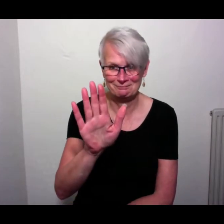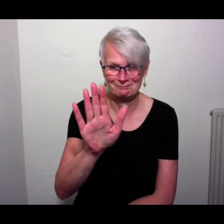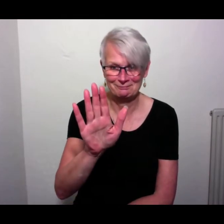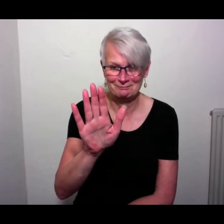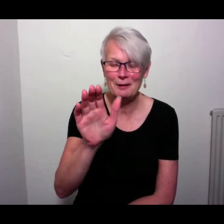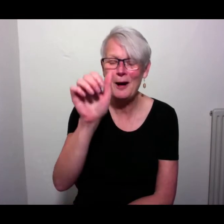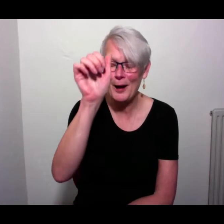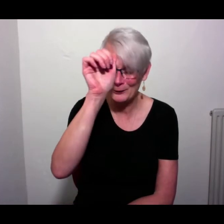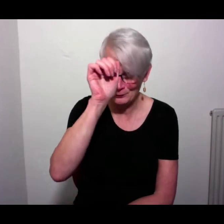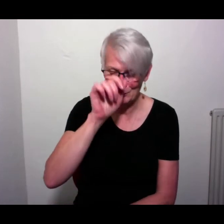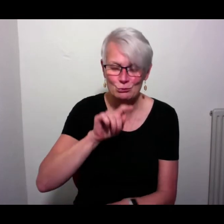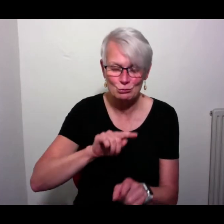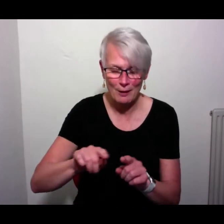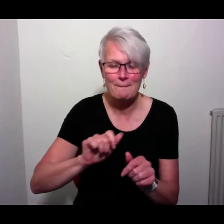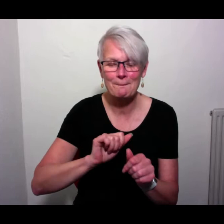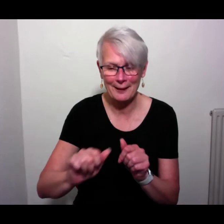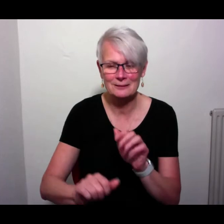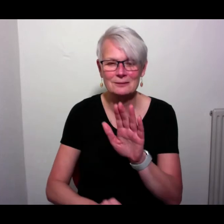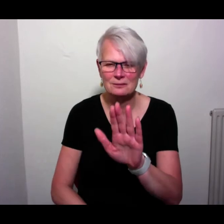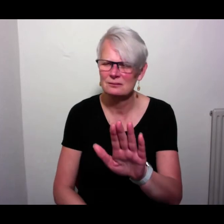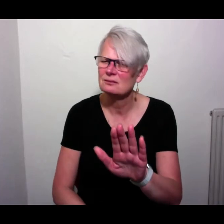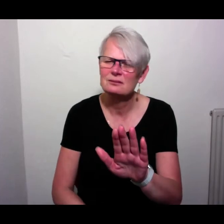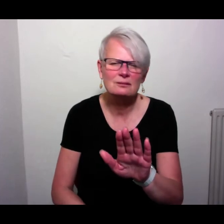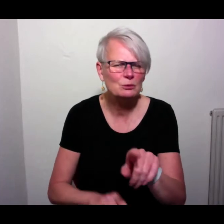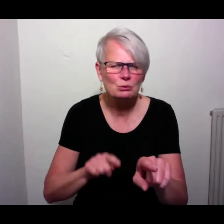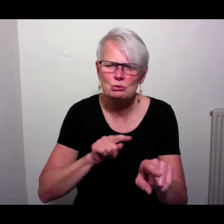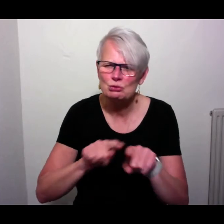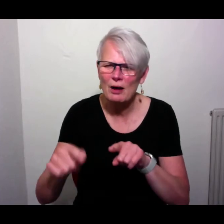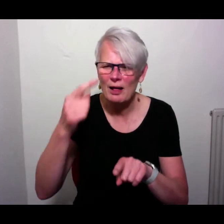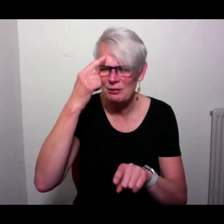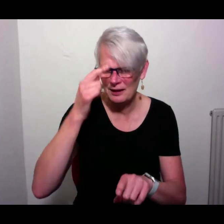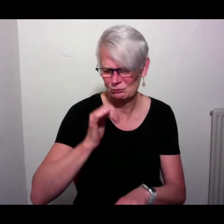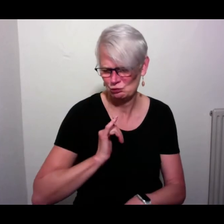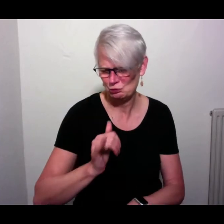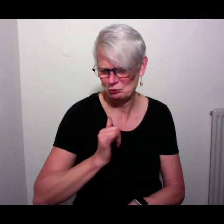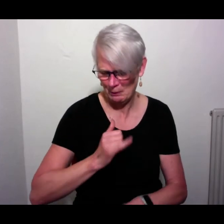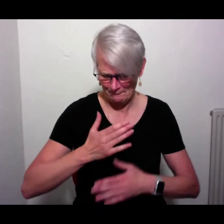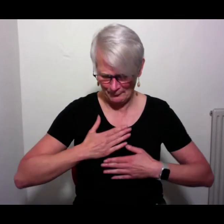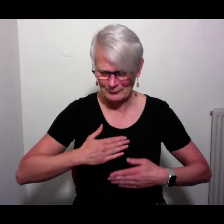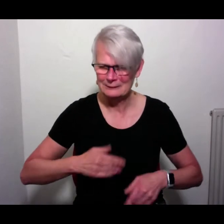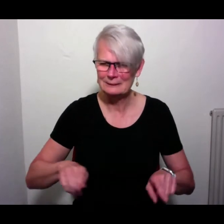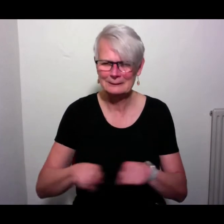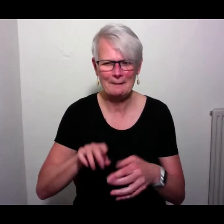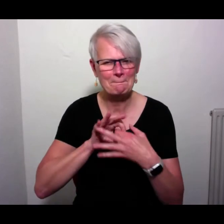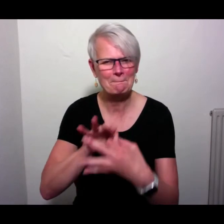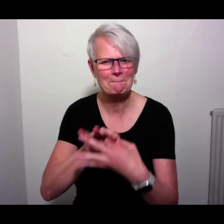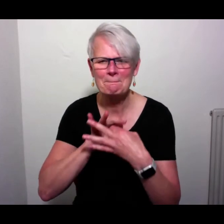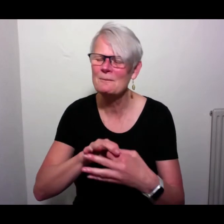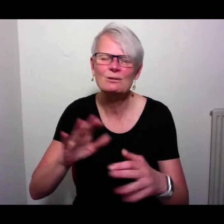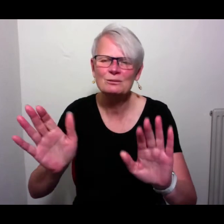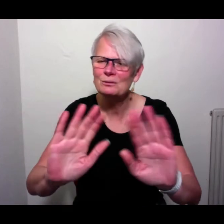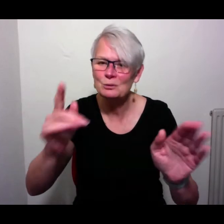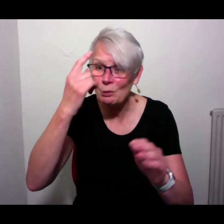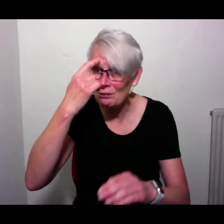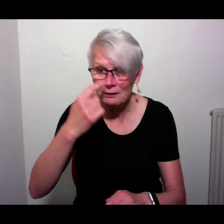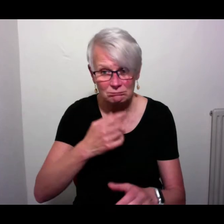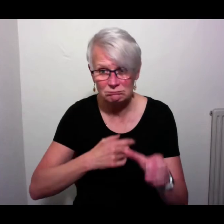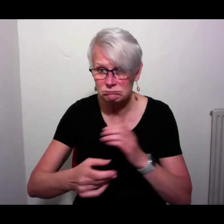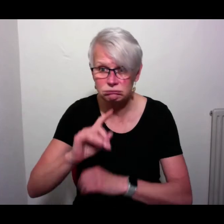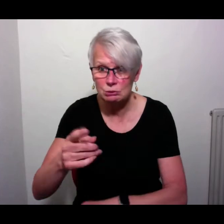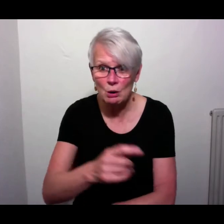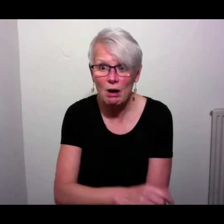Look, I know you mean well, but please don't try to bridge the gap between my body and yours. You can't do